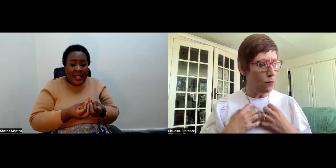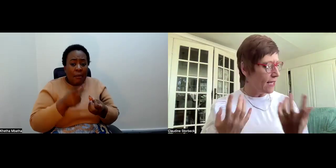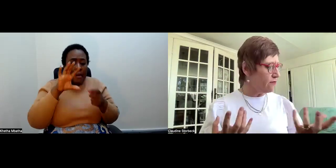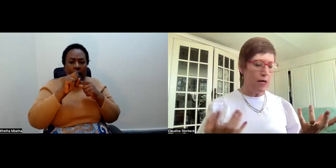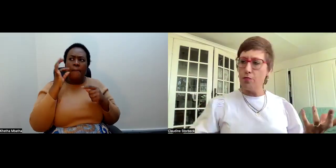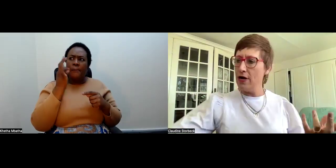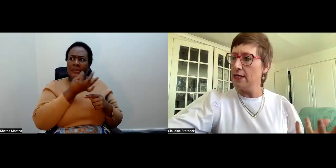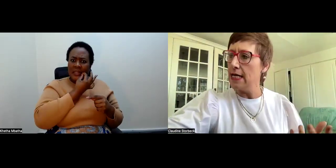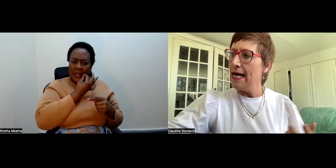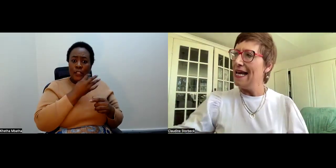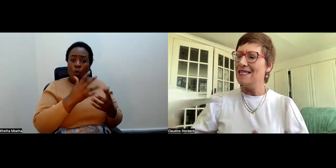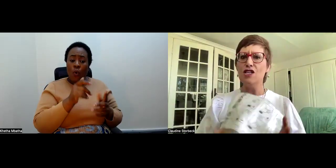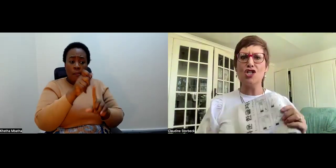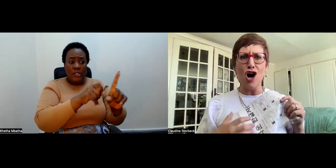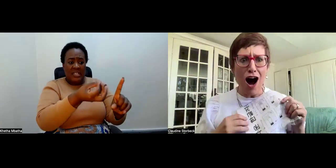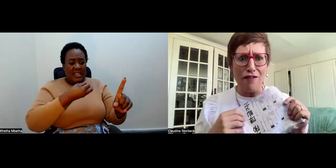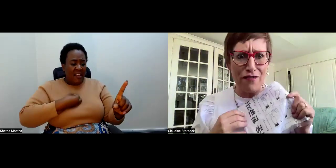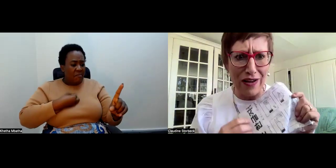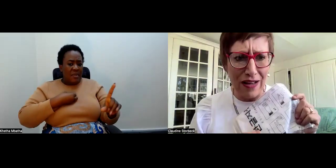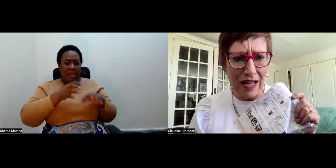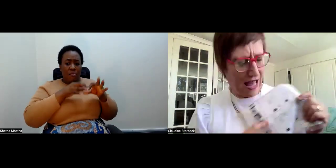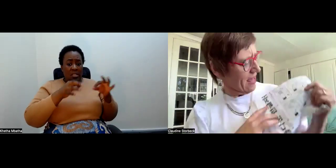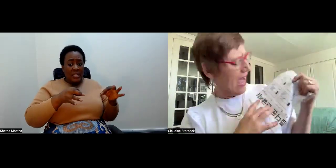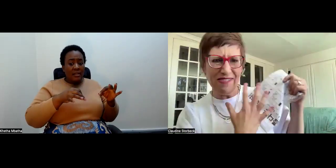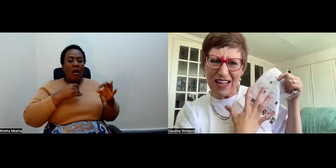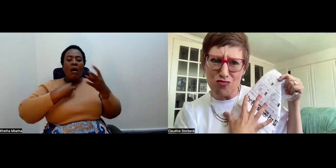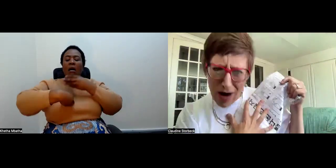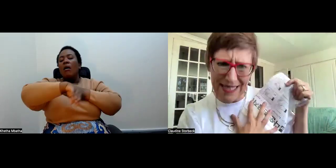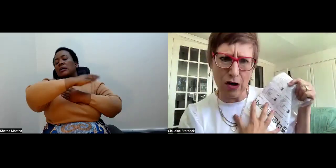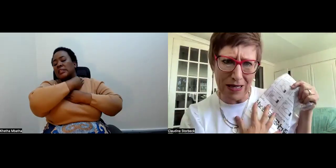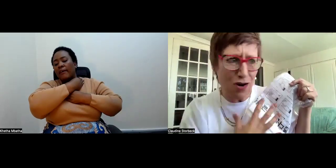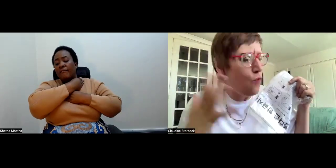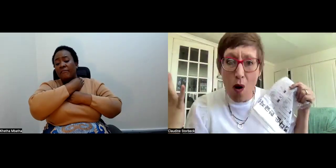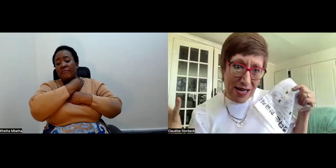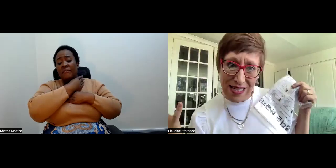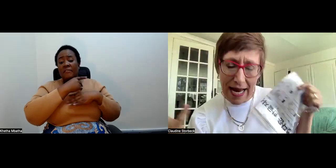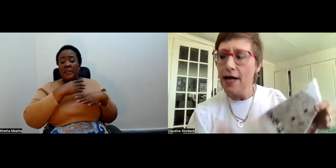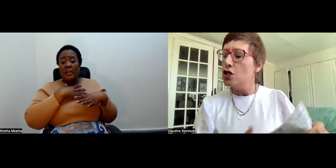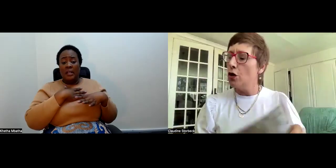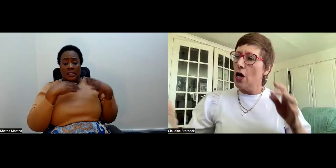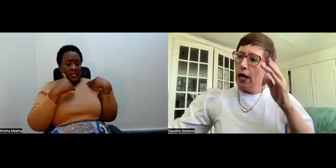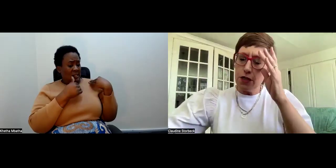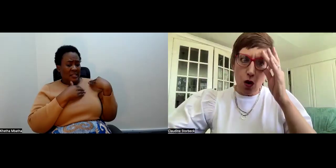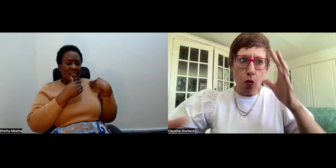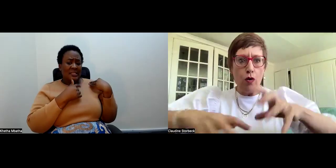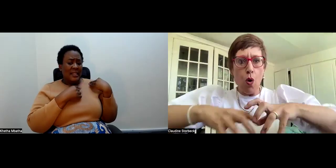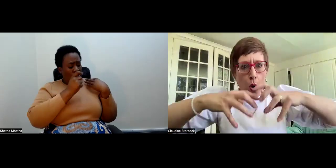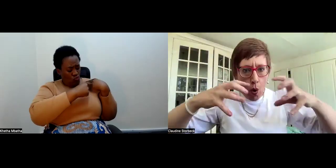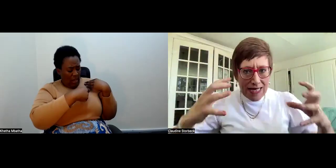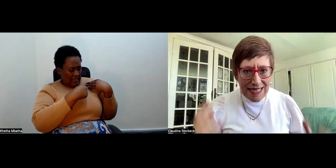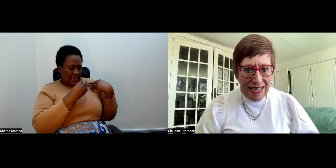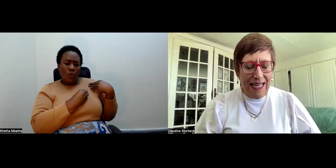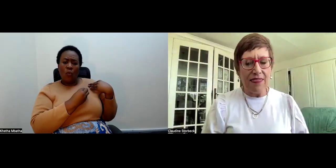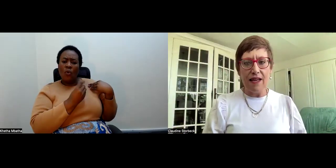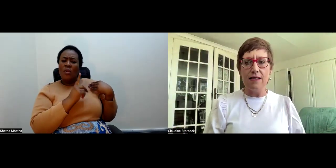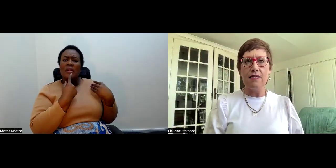Or someone gave me a present. It's a scarf. And there's writing on my scarf. What does it say? So we're